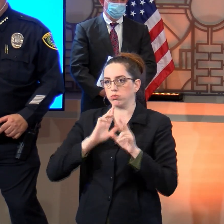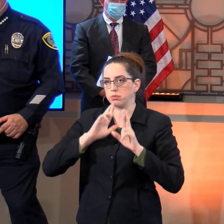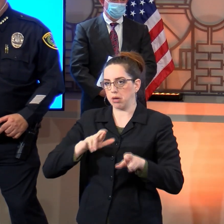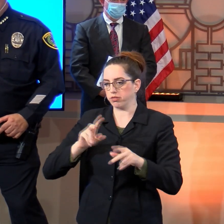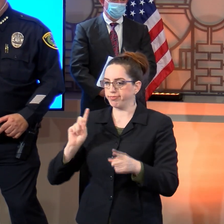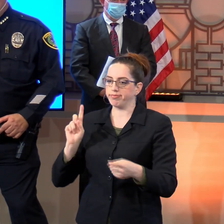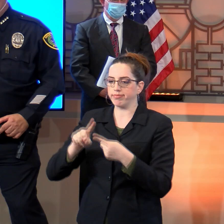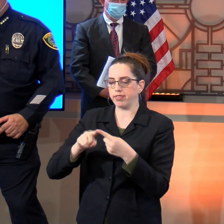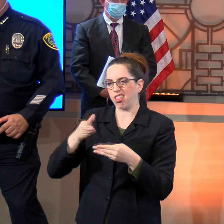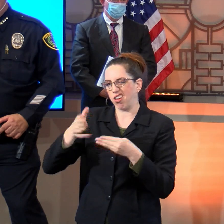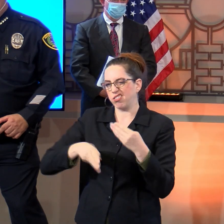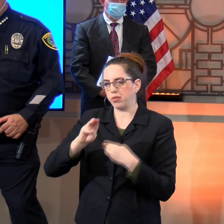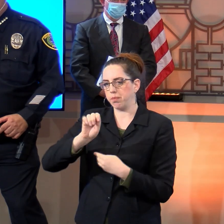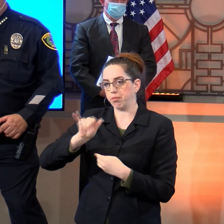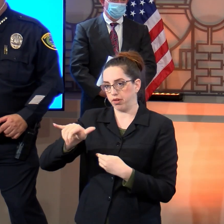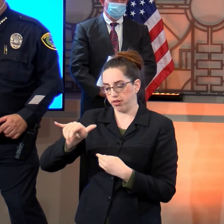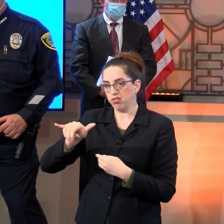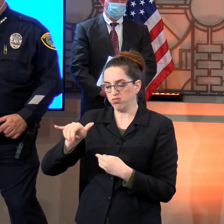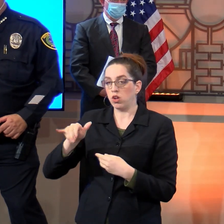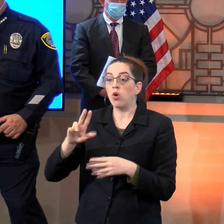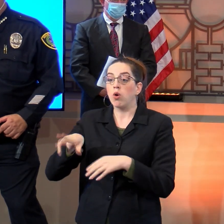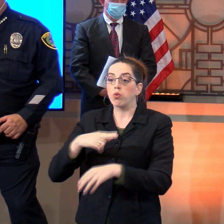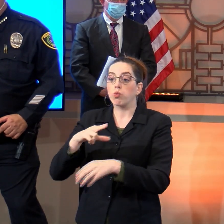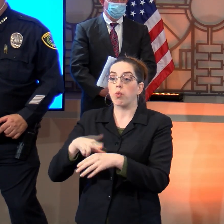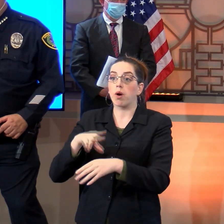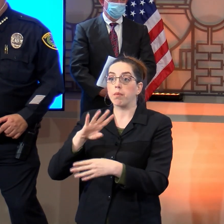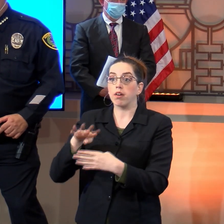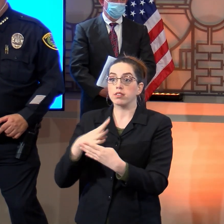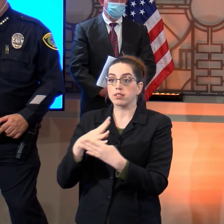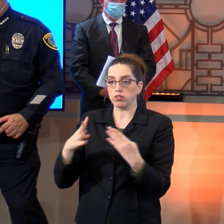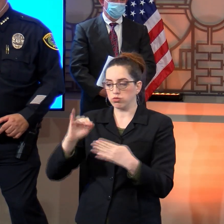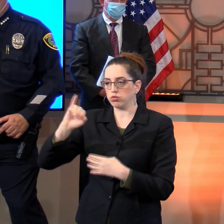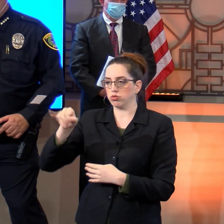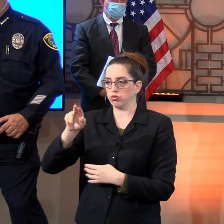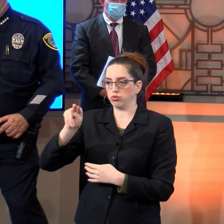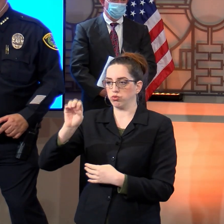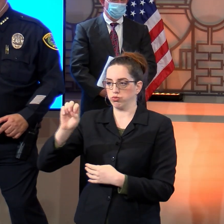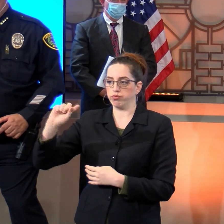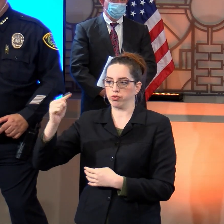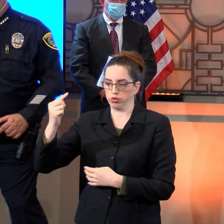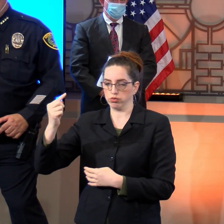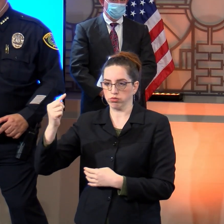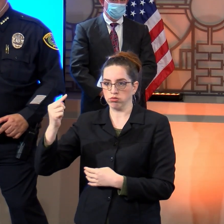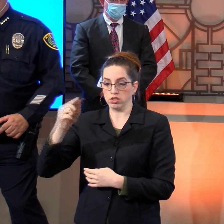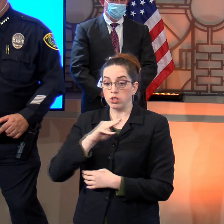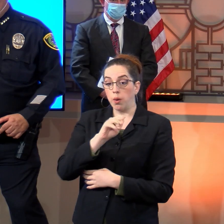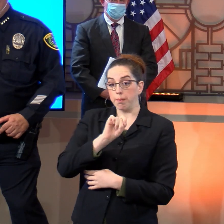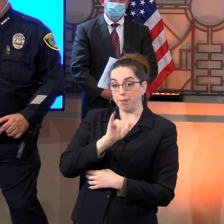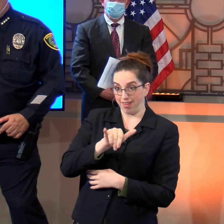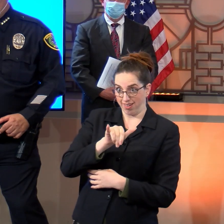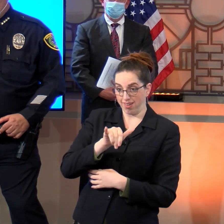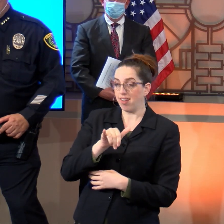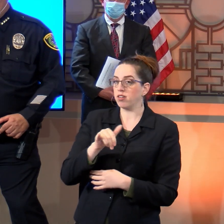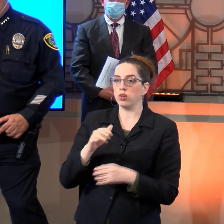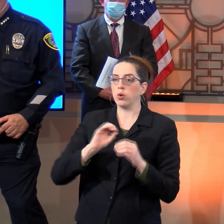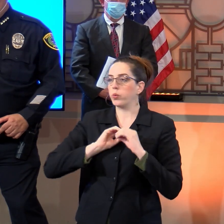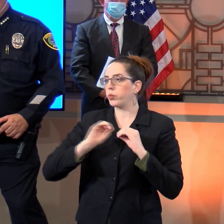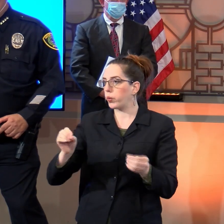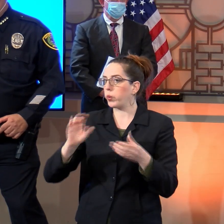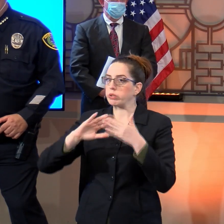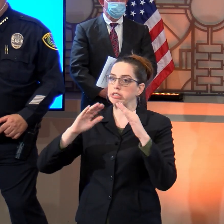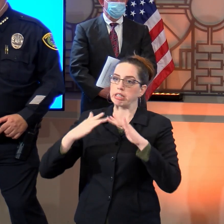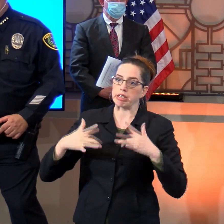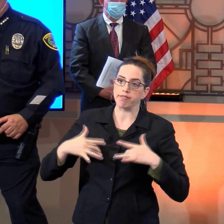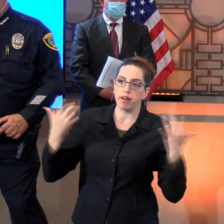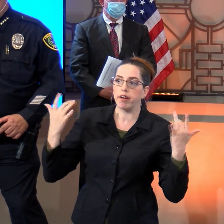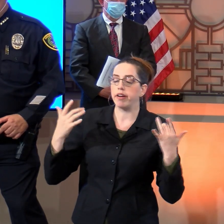through the end of May, and will resume a normal schedule on June the 1st. Through the month of May, there will be no city-sponsored or